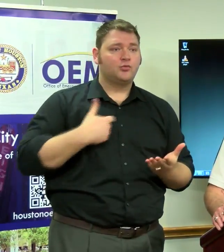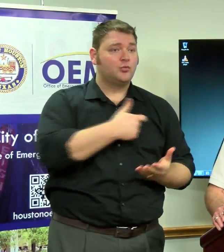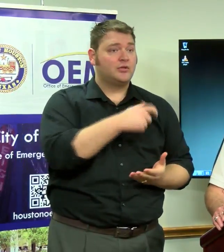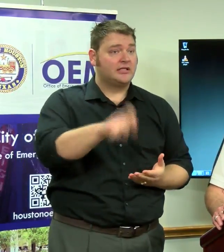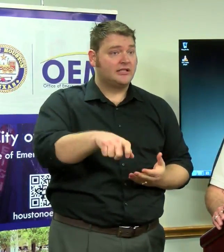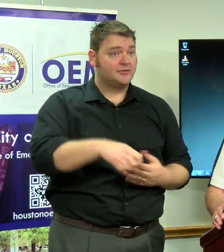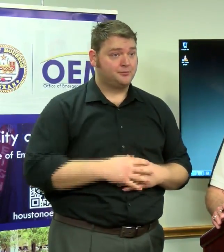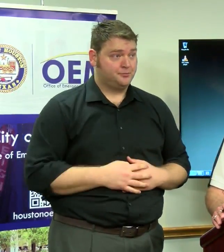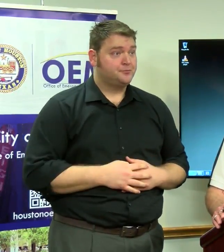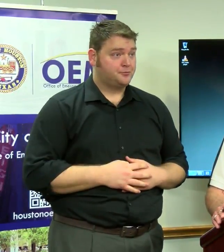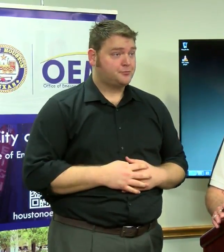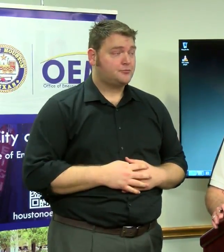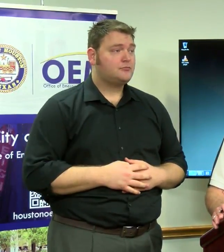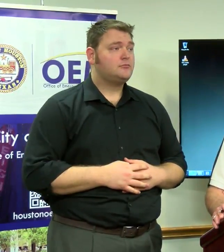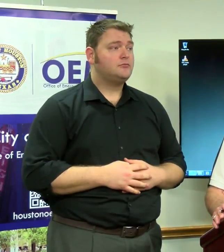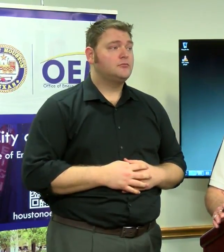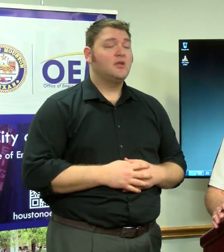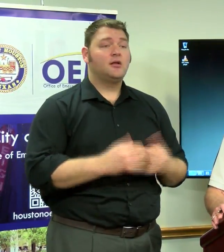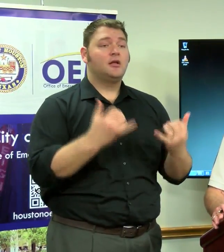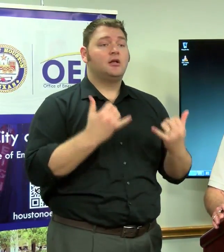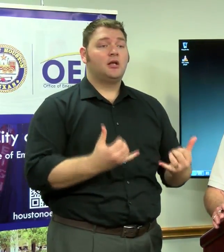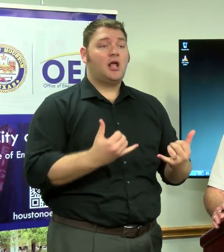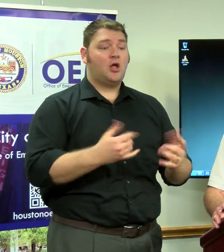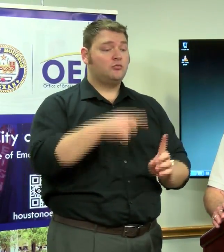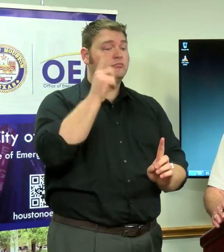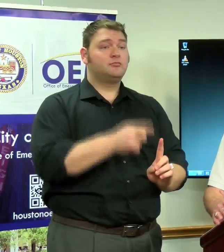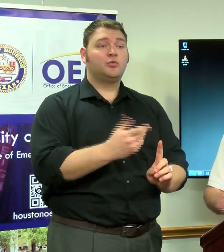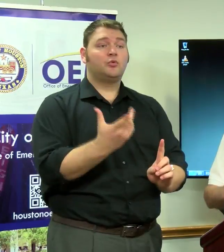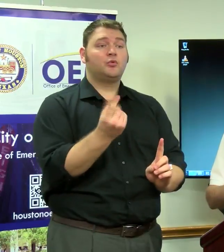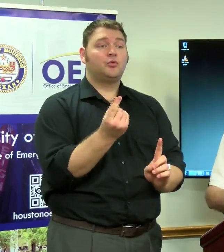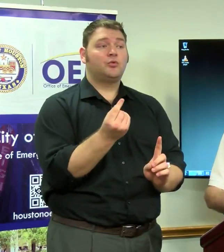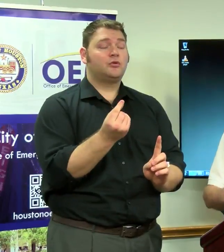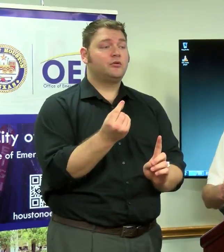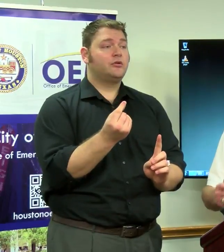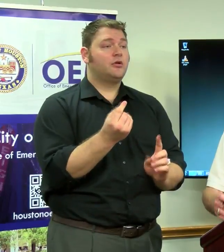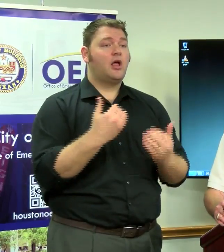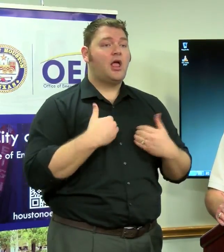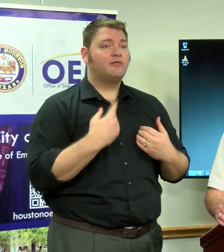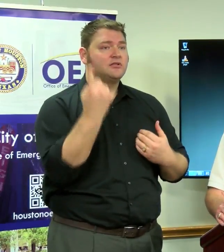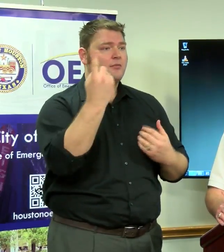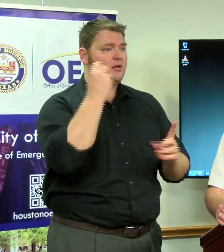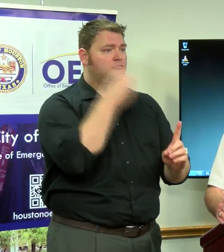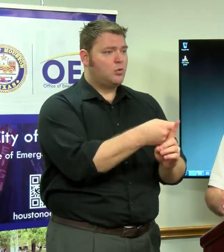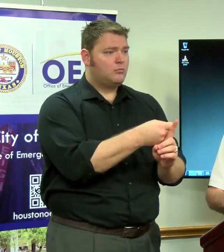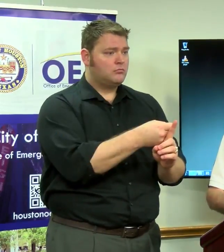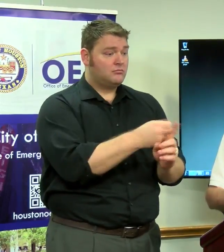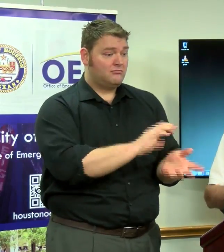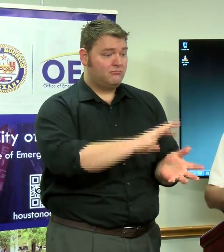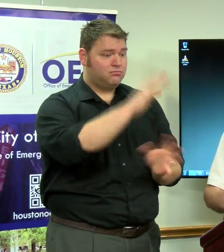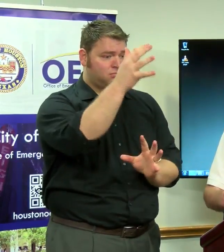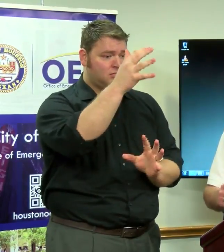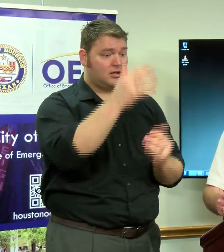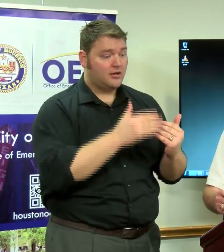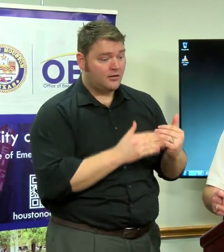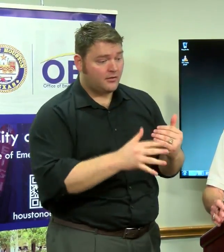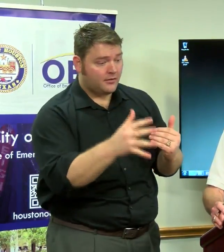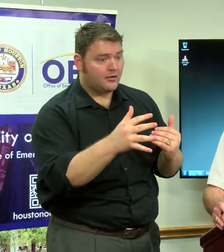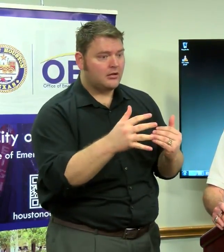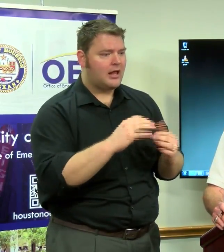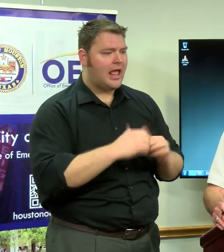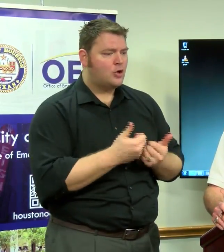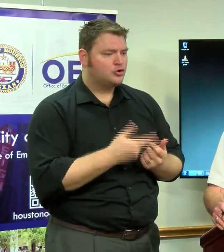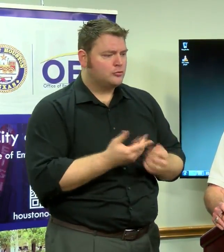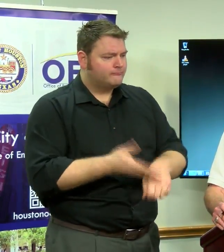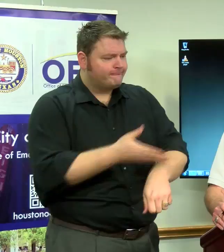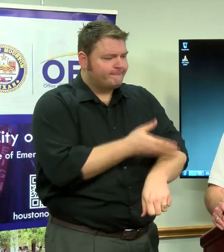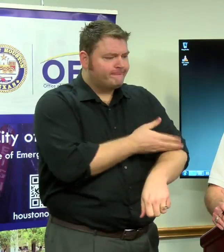issue now is typically when you have an event, you have a response and you have a recovery. This is an ongoing event, as the